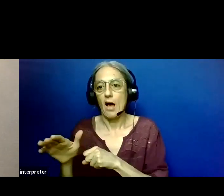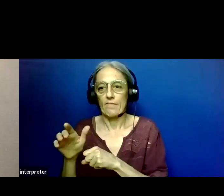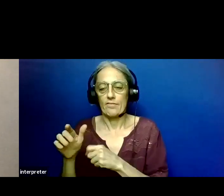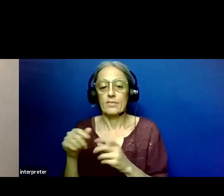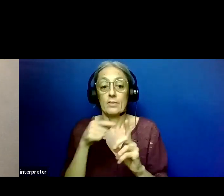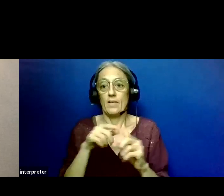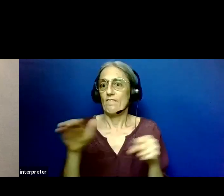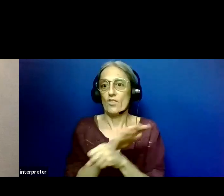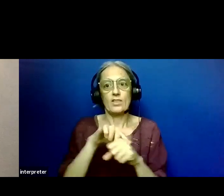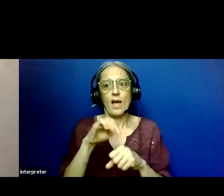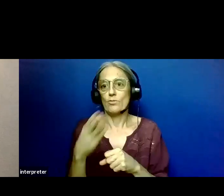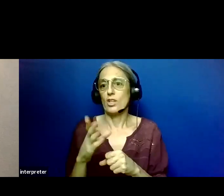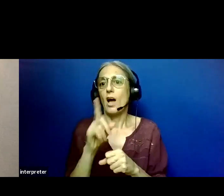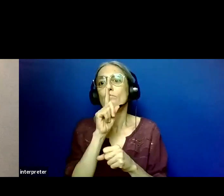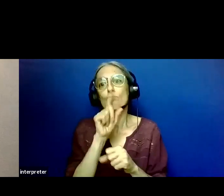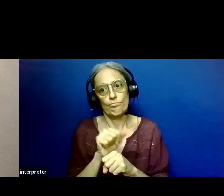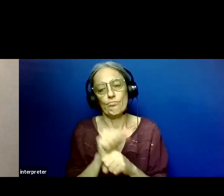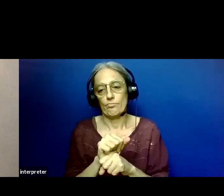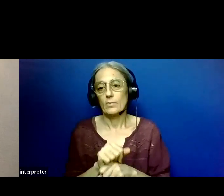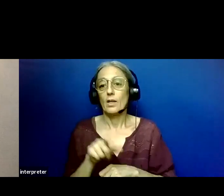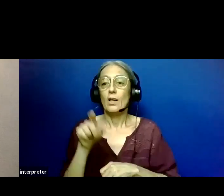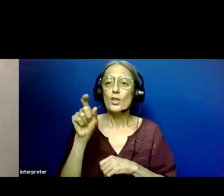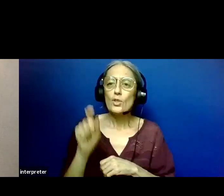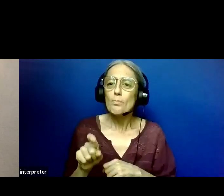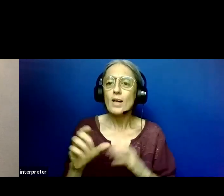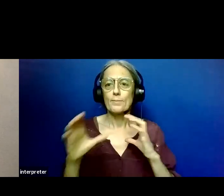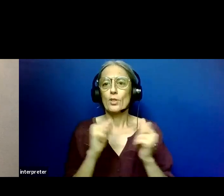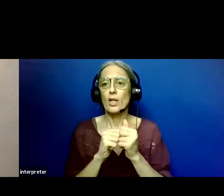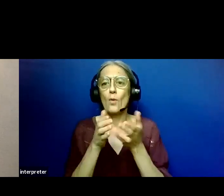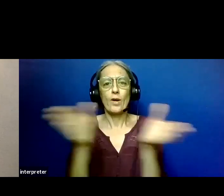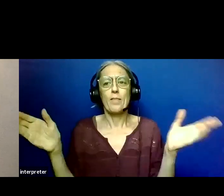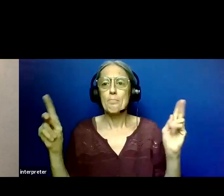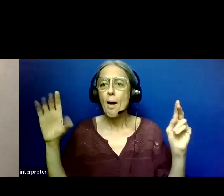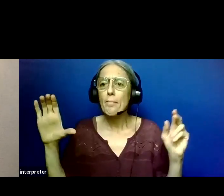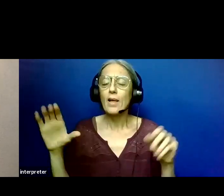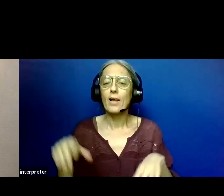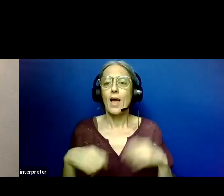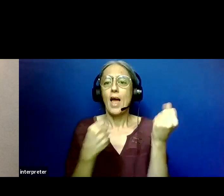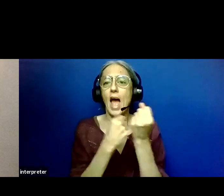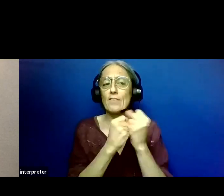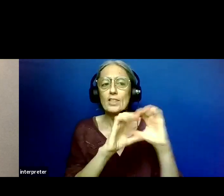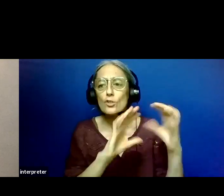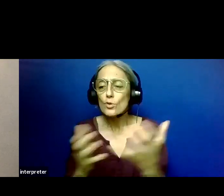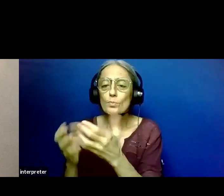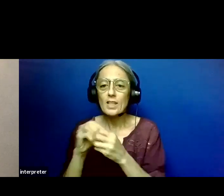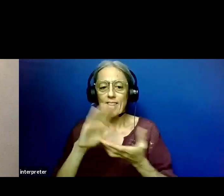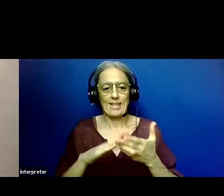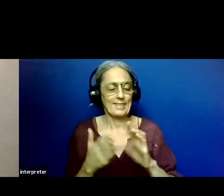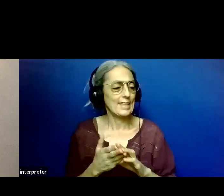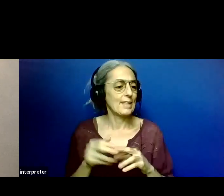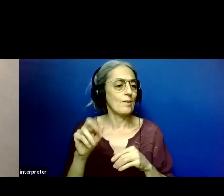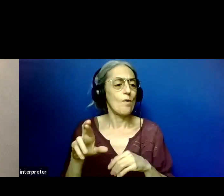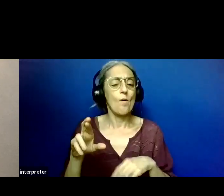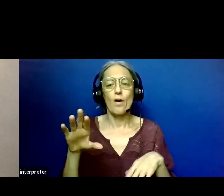You've got to have effective communication with the public, with the advocacy groups, within your own city or your own